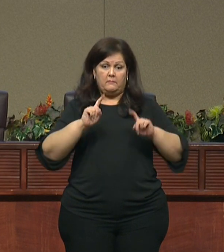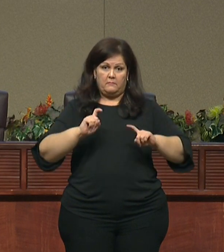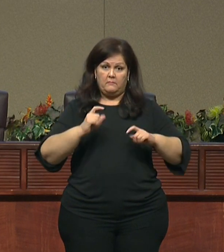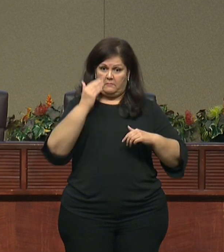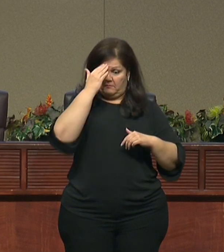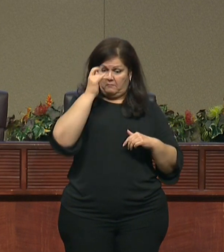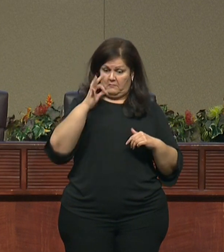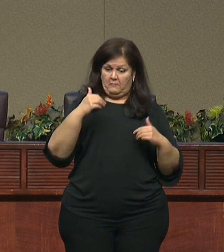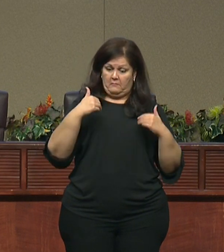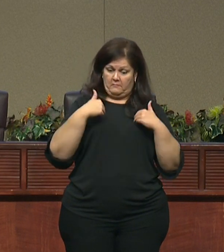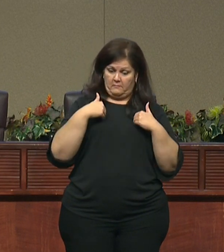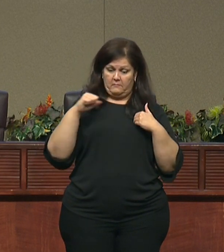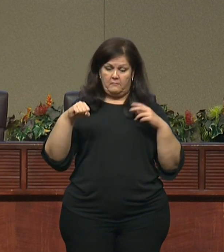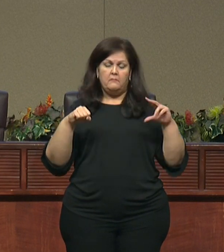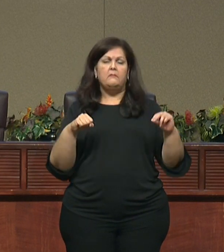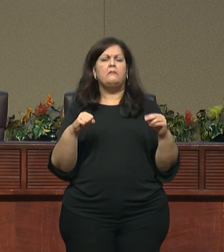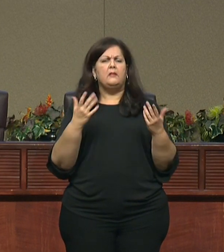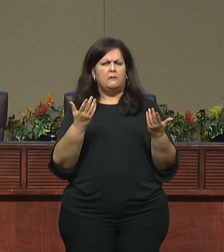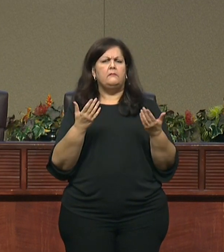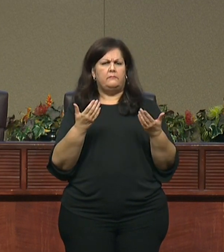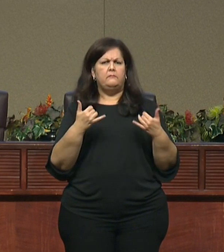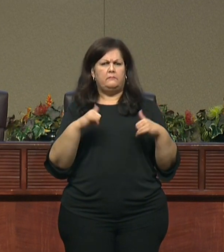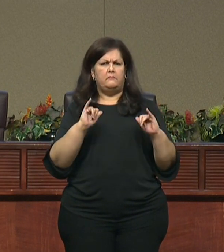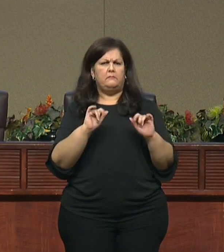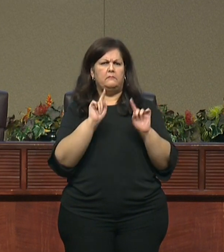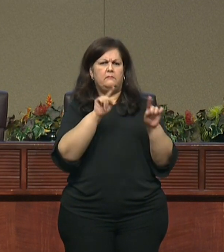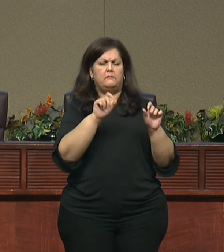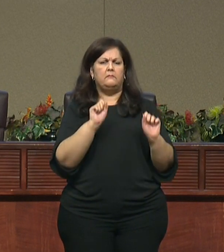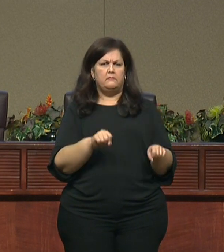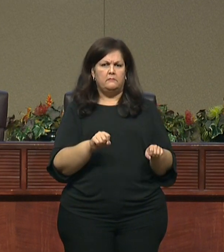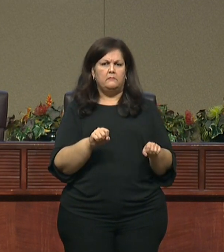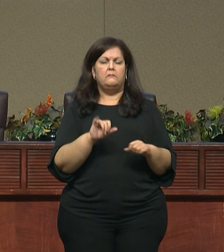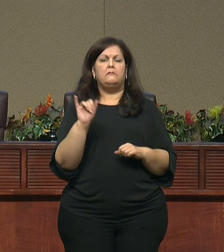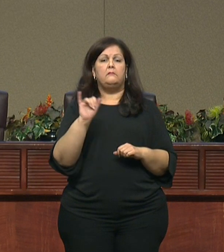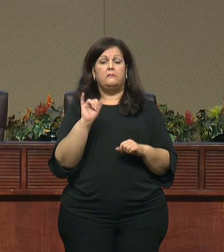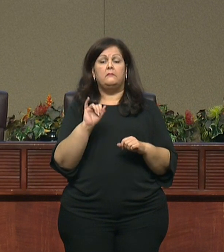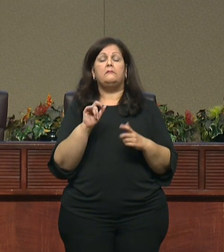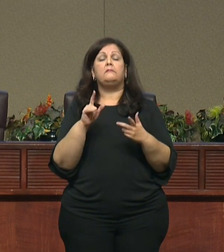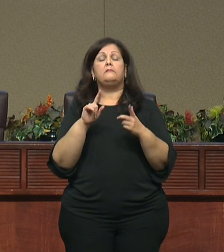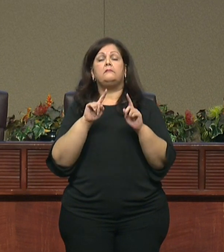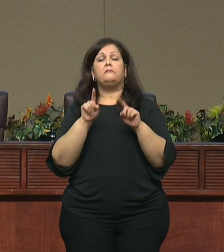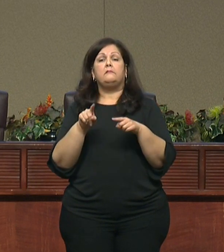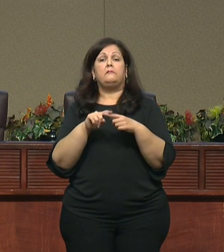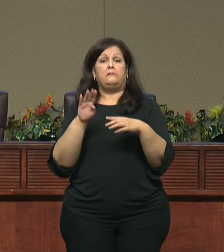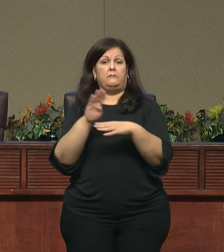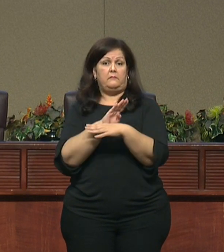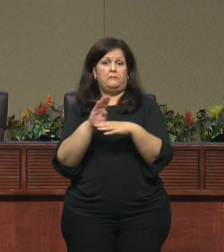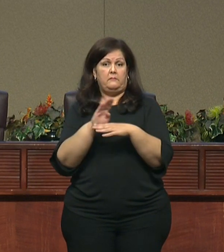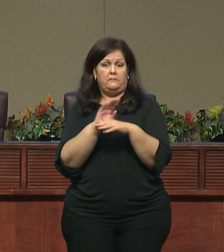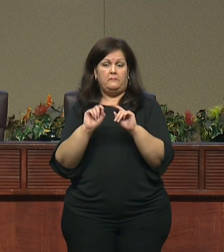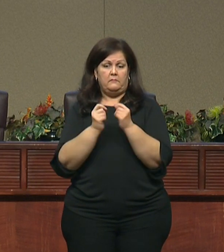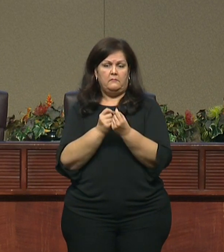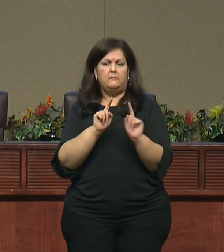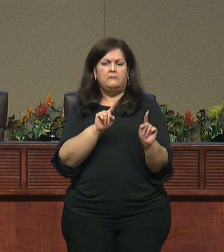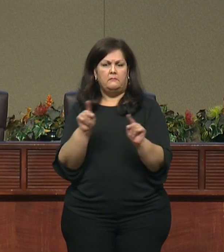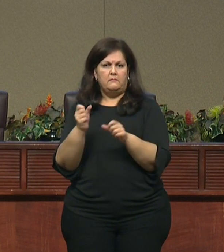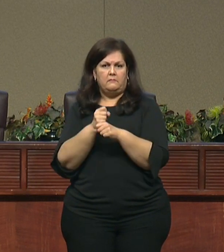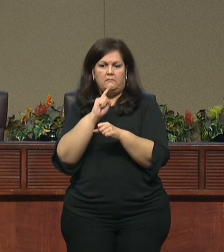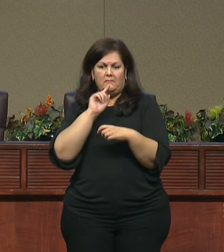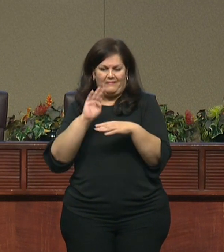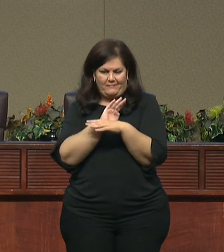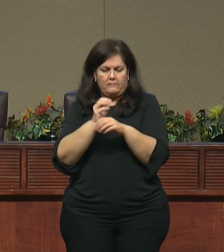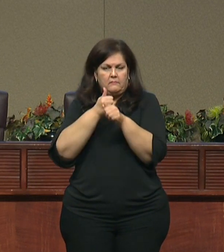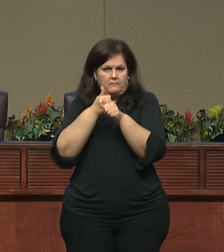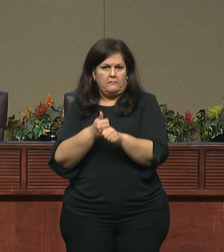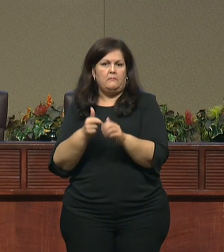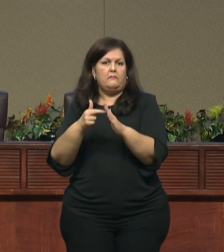so. And we will continue to also gain compliance from the various businesses that we have gone in to